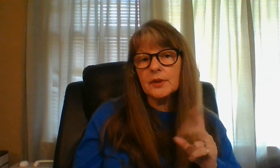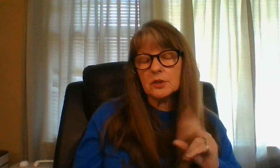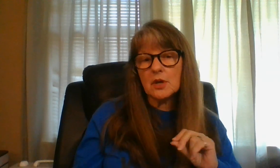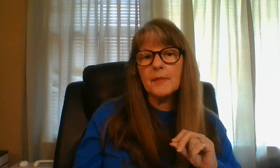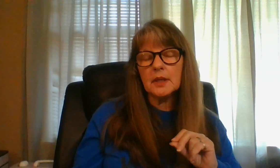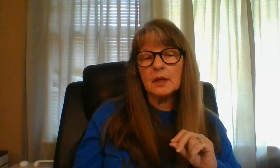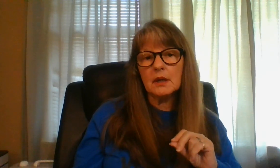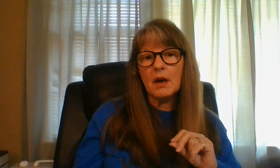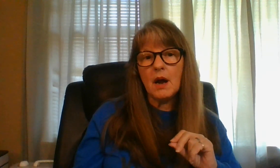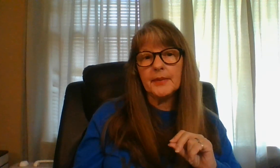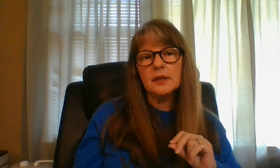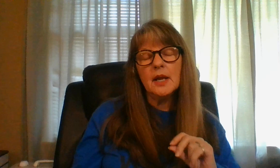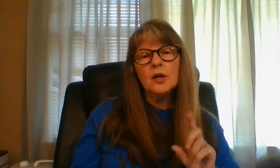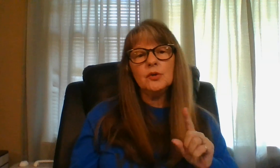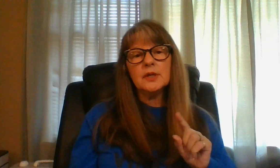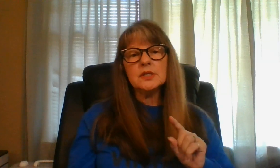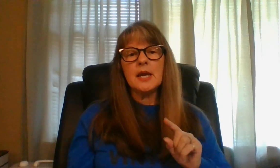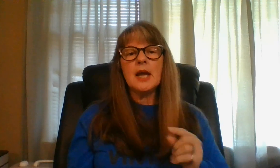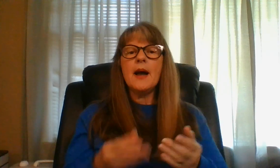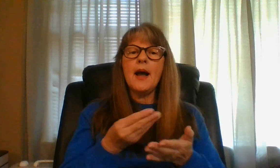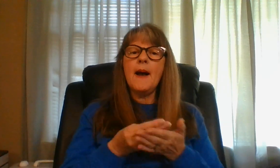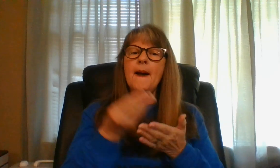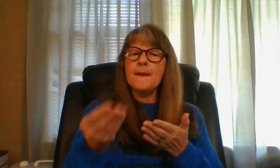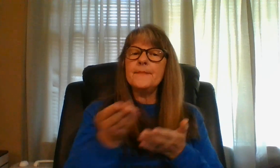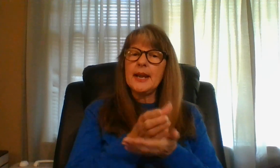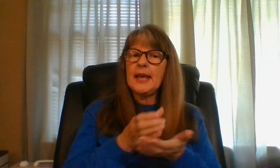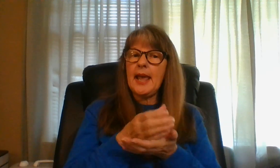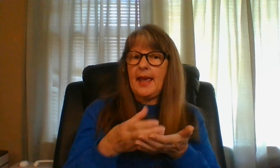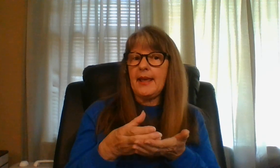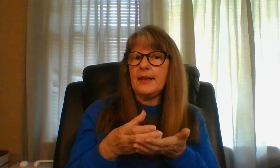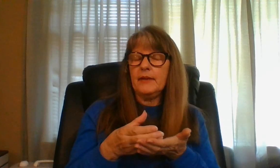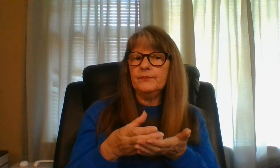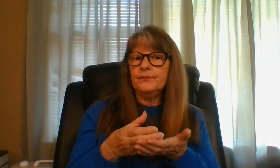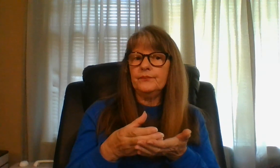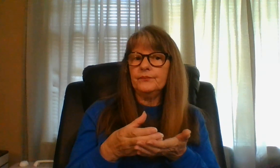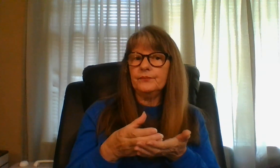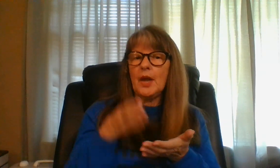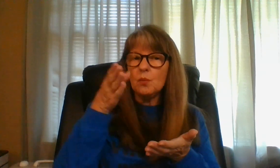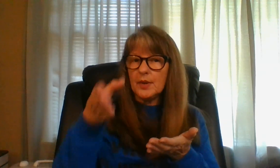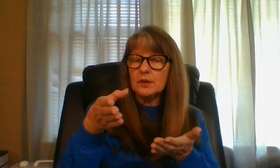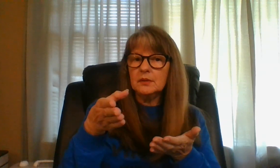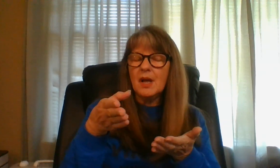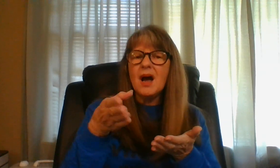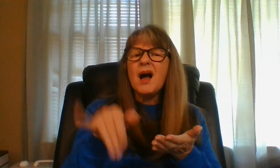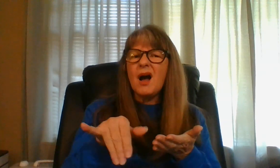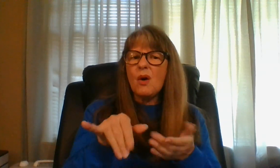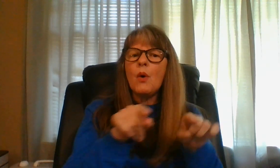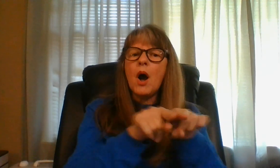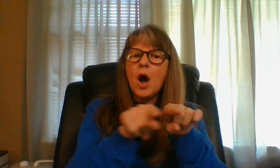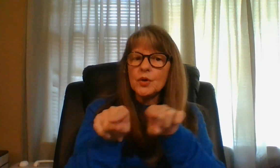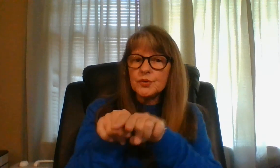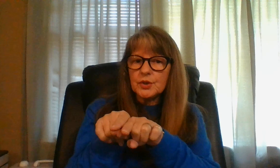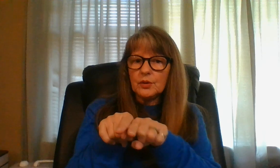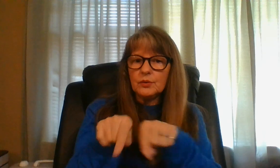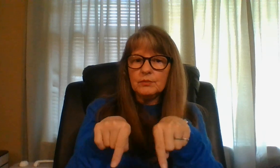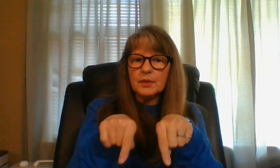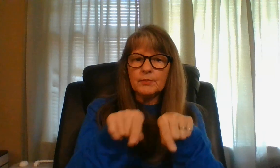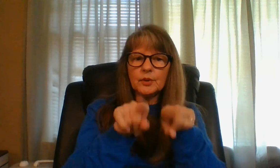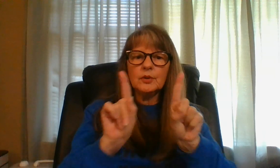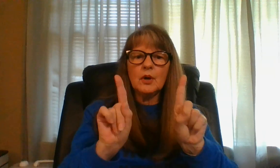a topic and a comment. You can say, I buy a cake. I will. Oh, also, remember